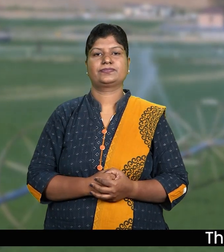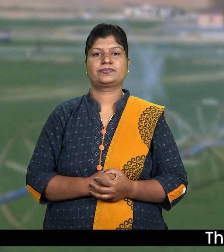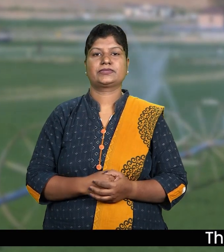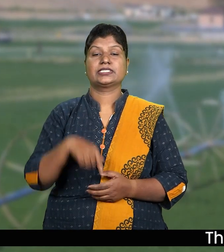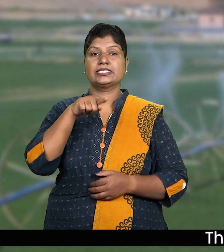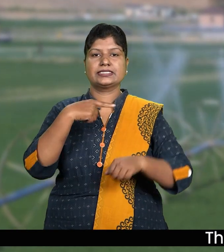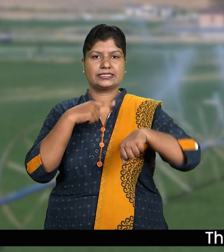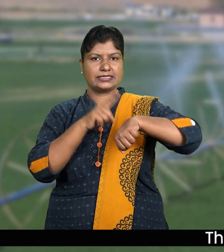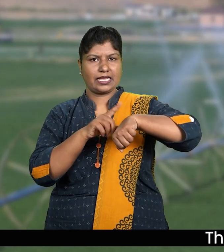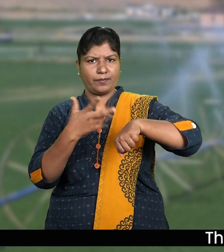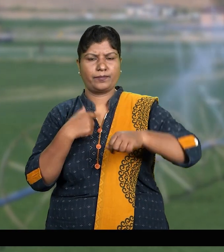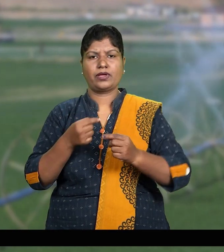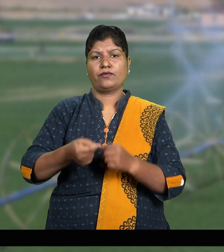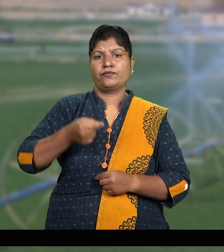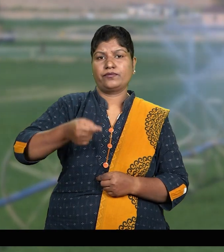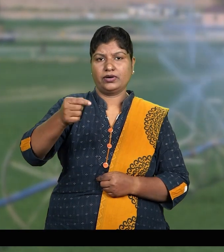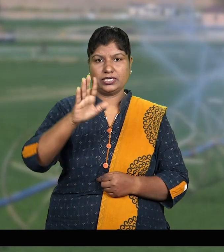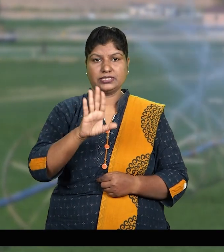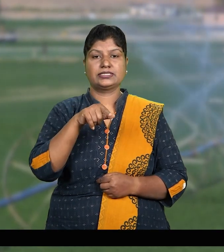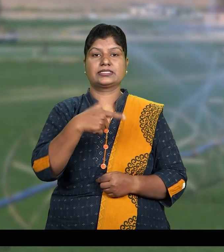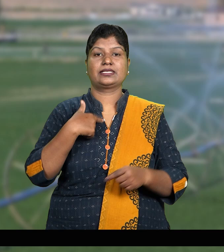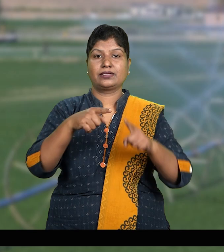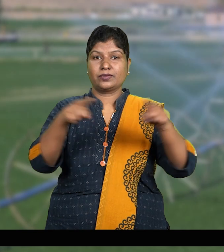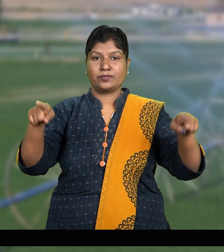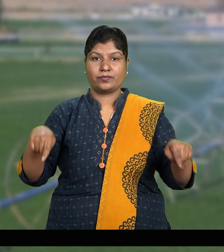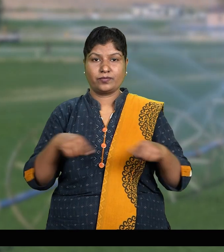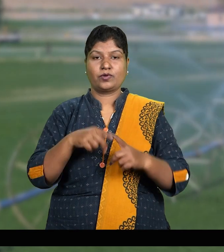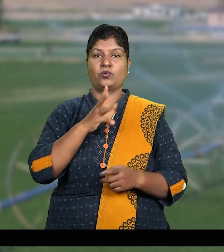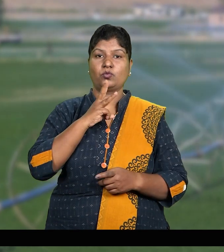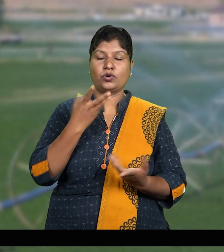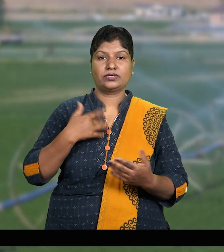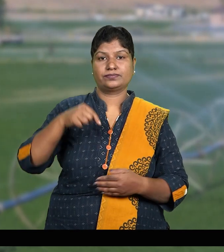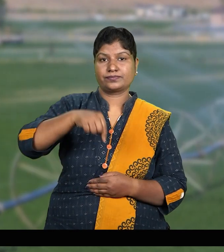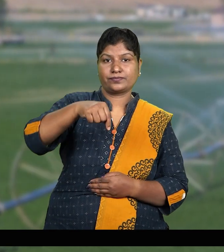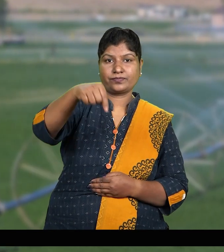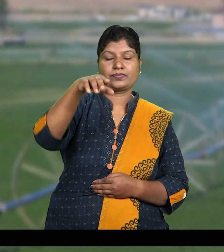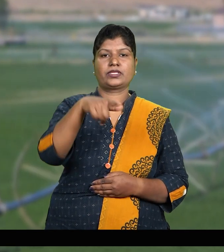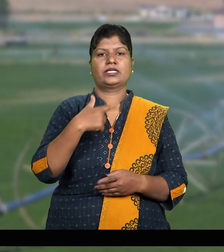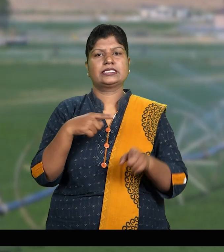The time and frequency of irrigation varies from crop to crop,